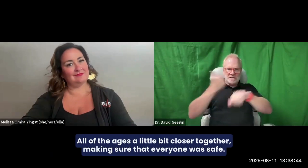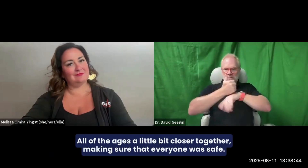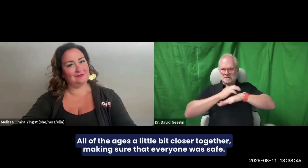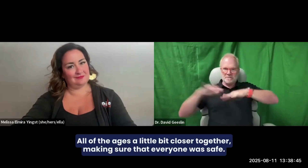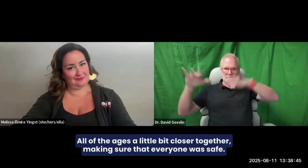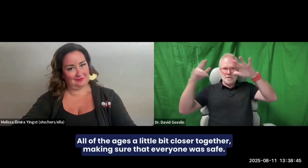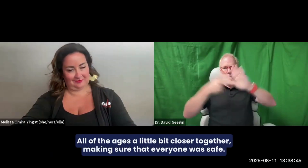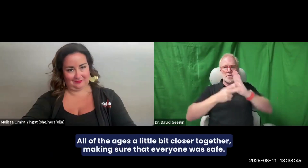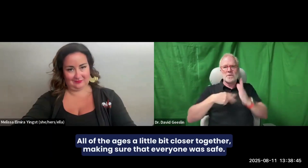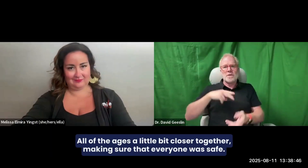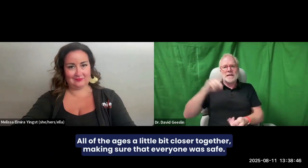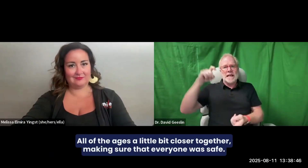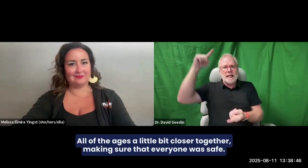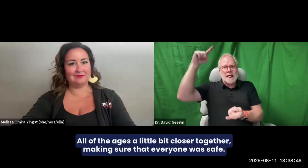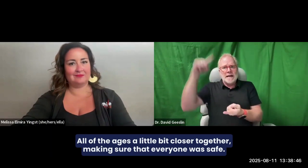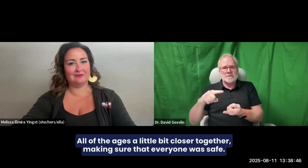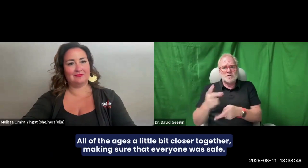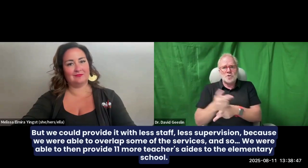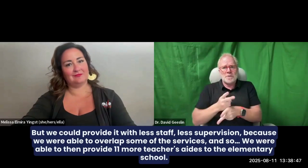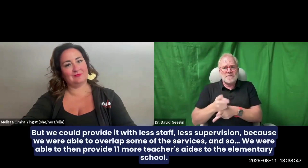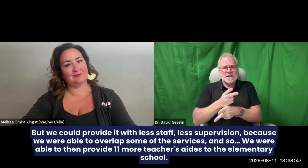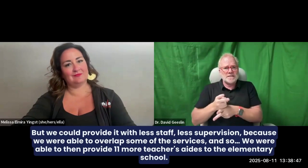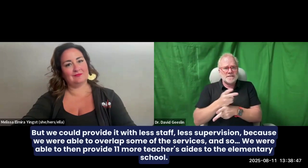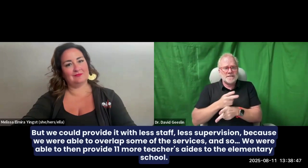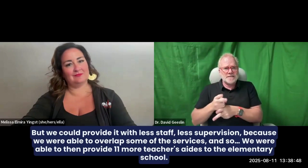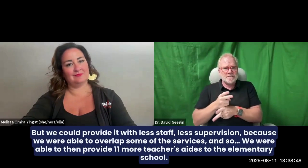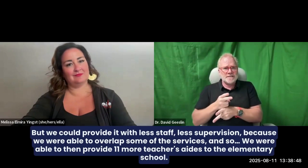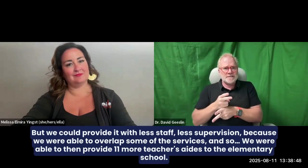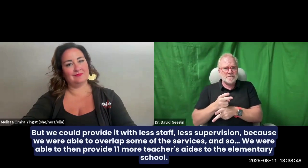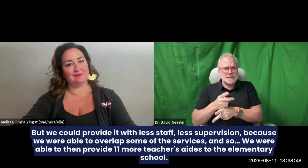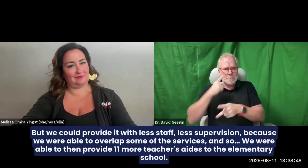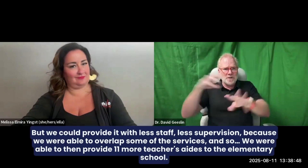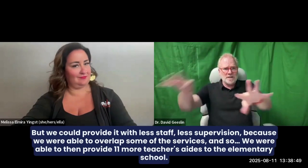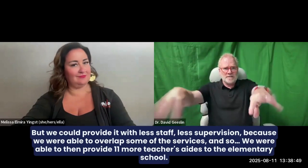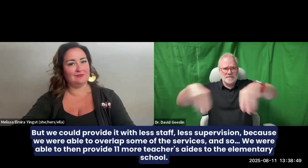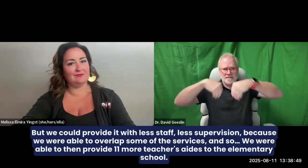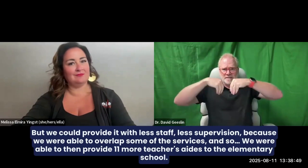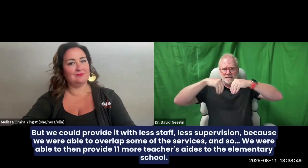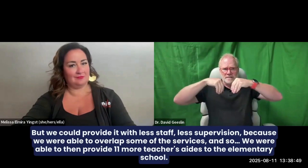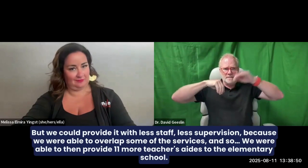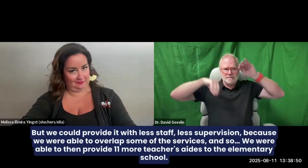ages a little bit closer together, making sure that everyone was safe, but we could provide it with